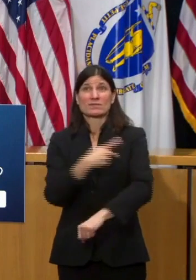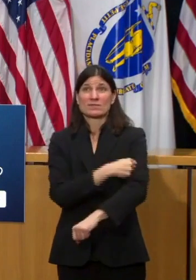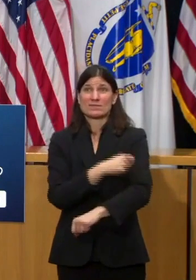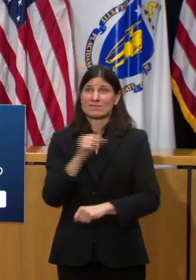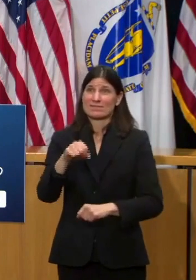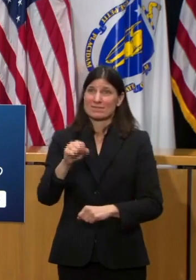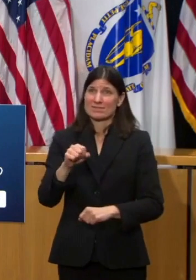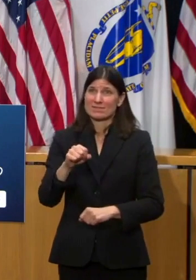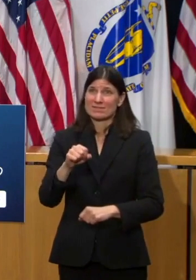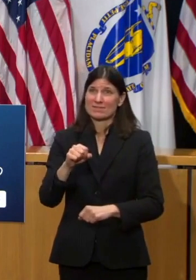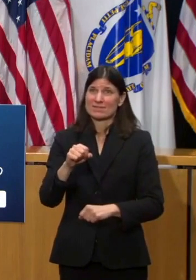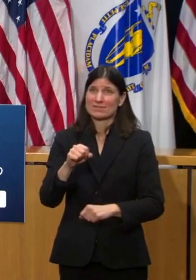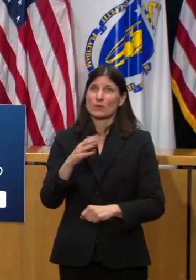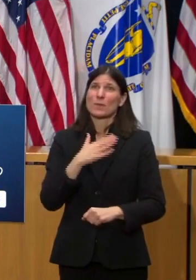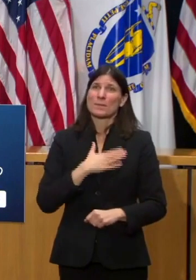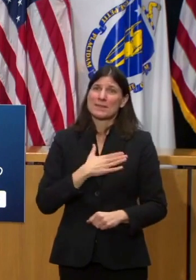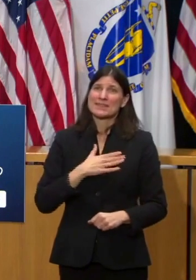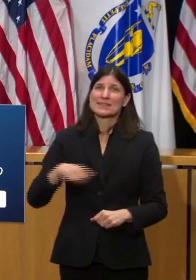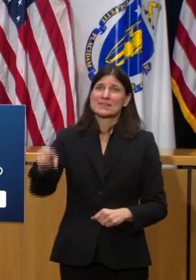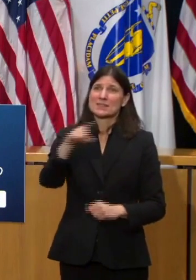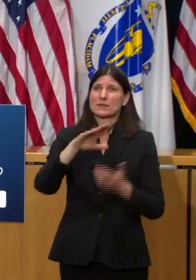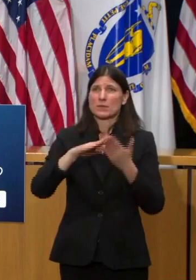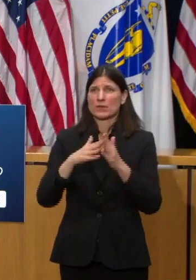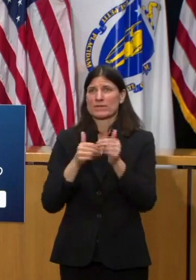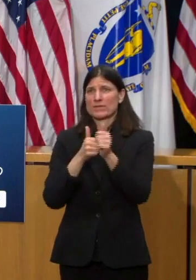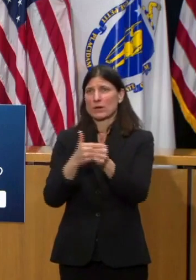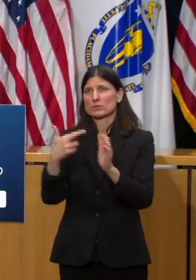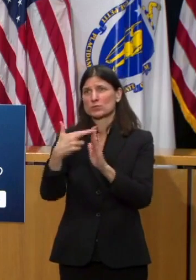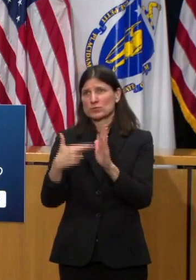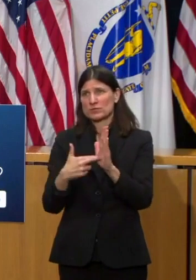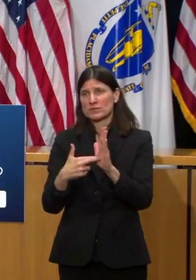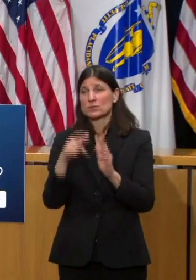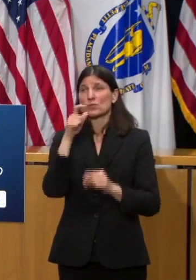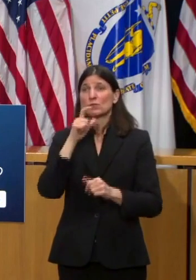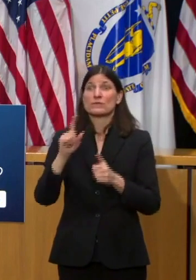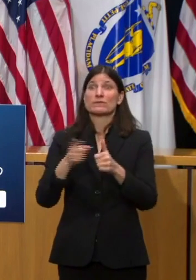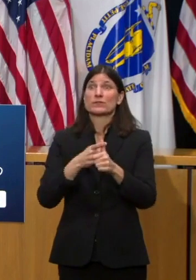were. And if we come across providers who are